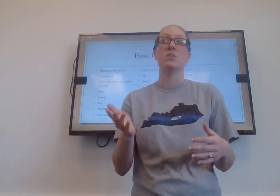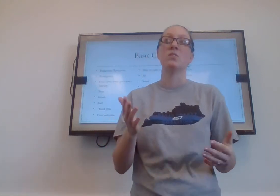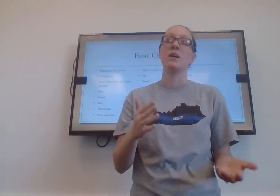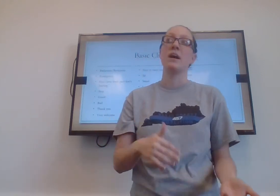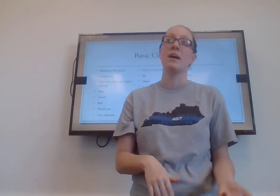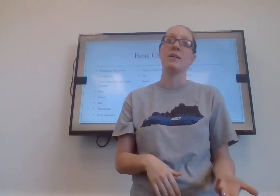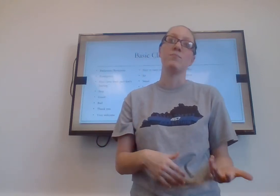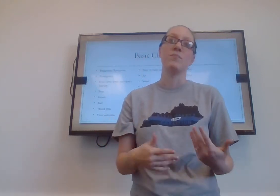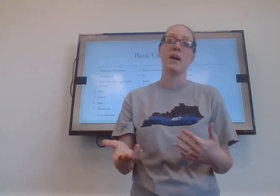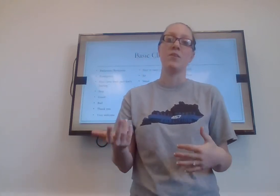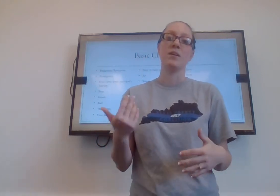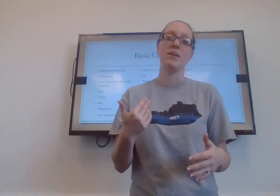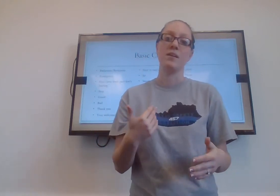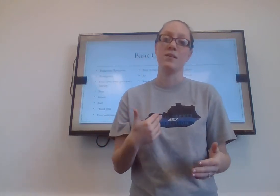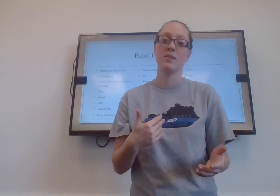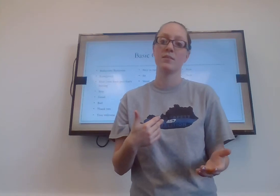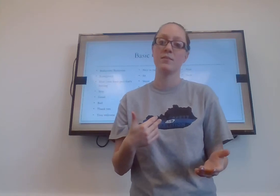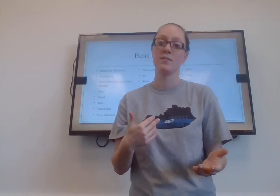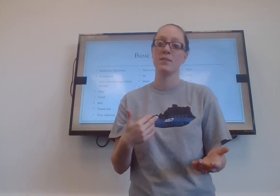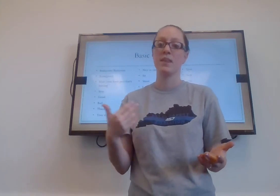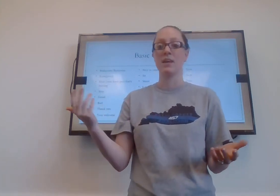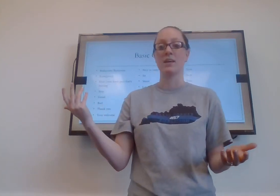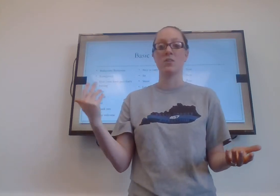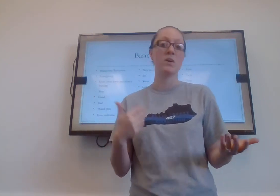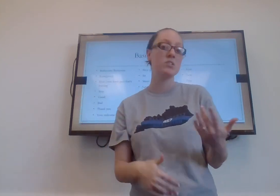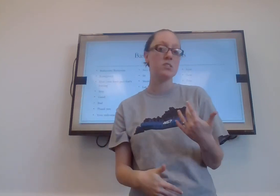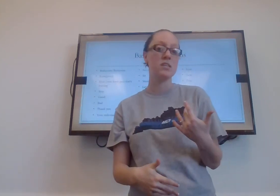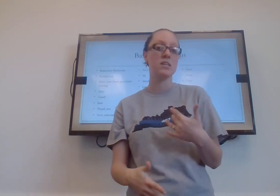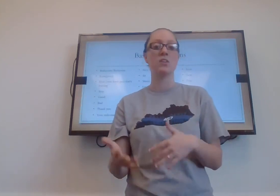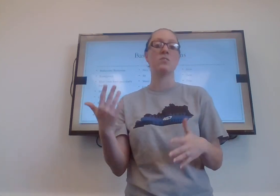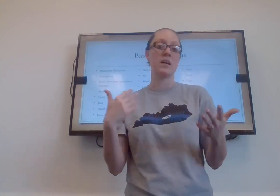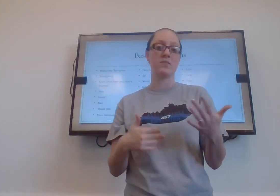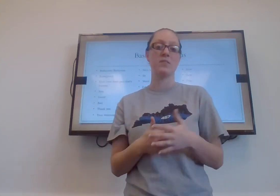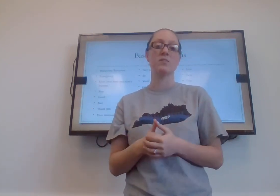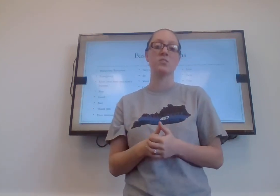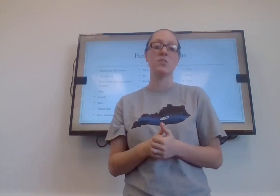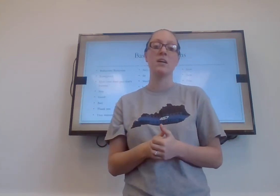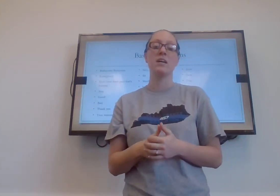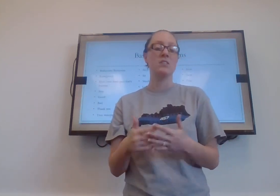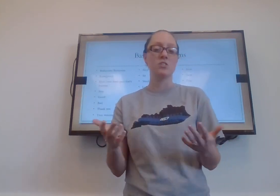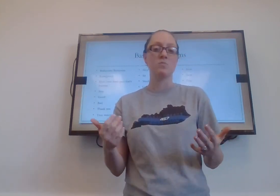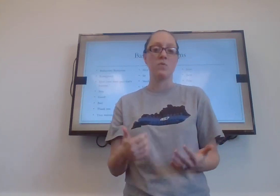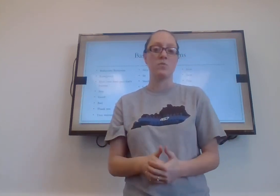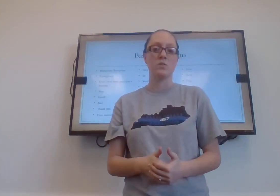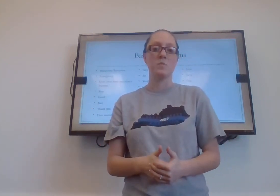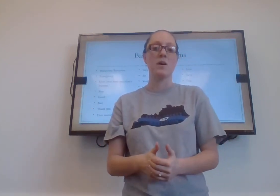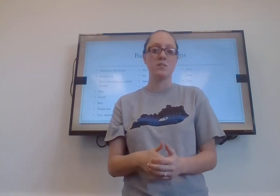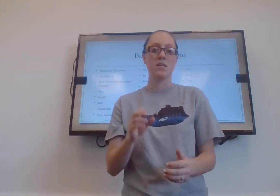or how they think and question it, kind of deal. So it's just more of a response. They can